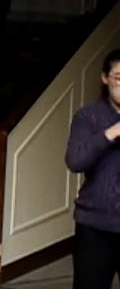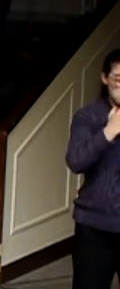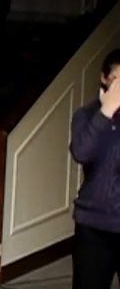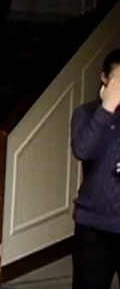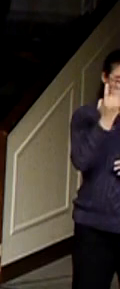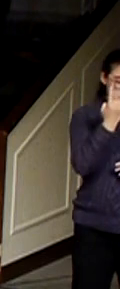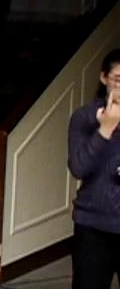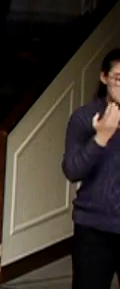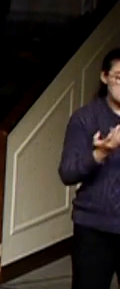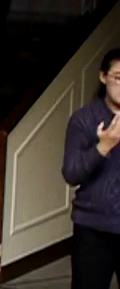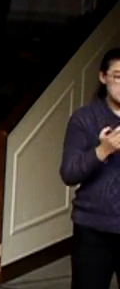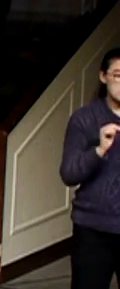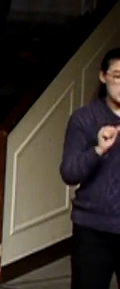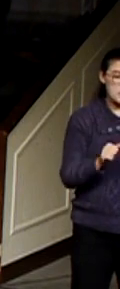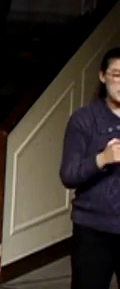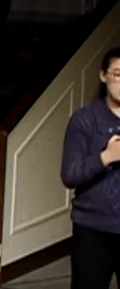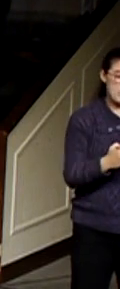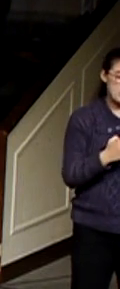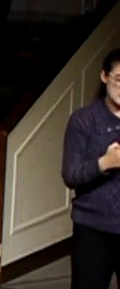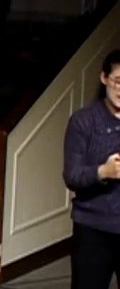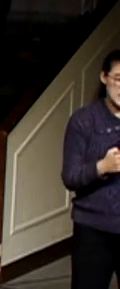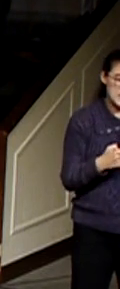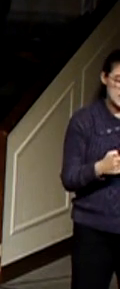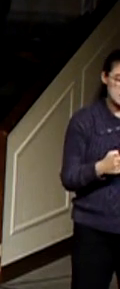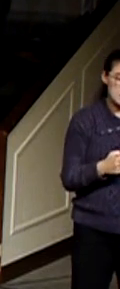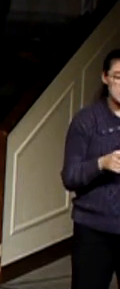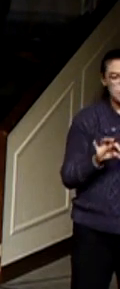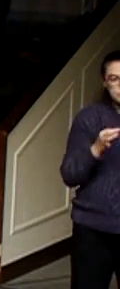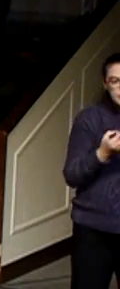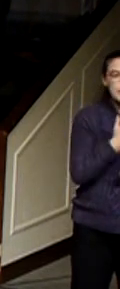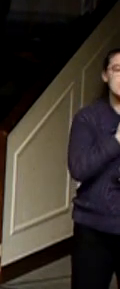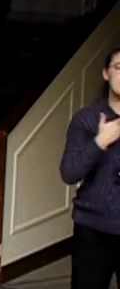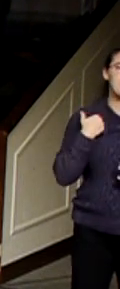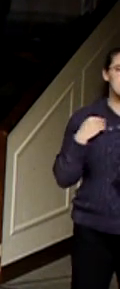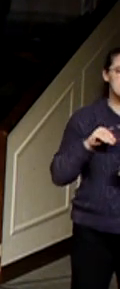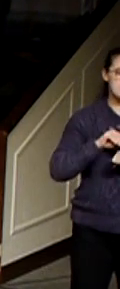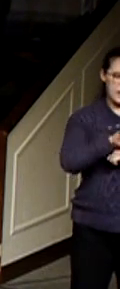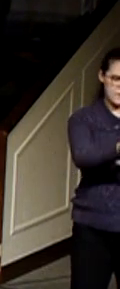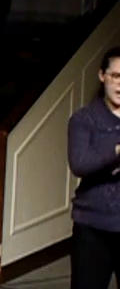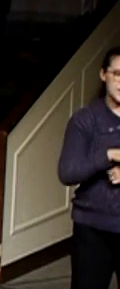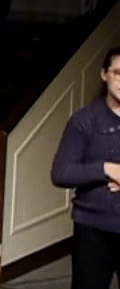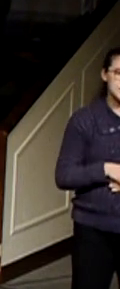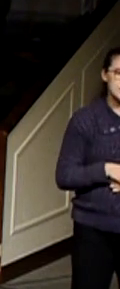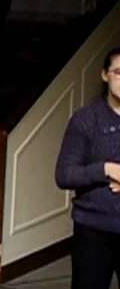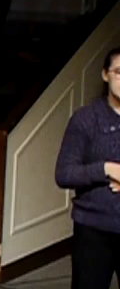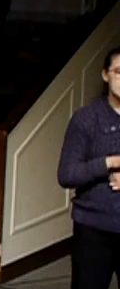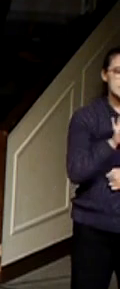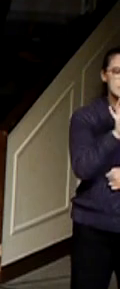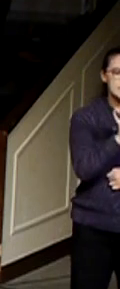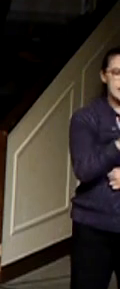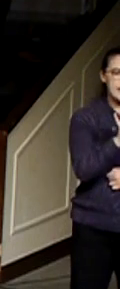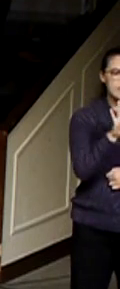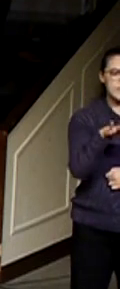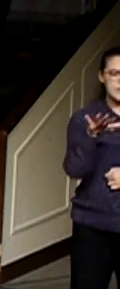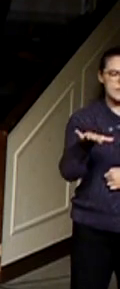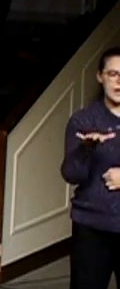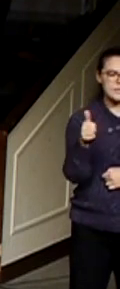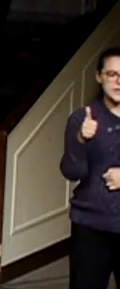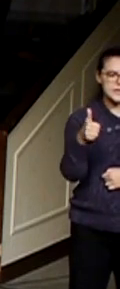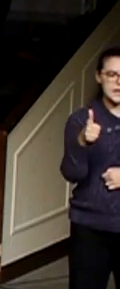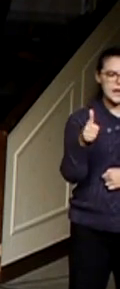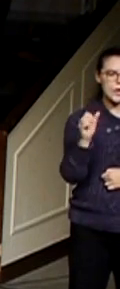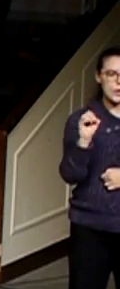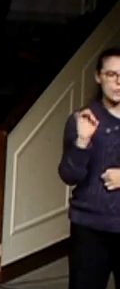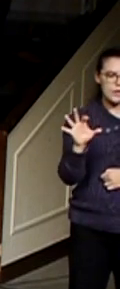to be a representative of the family members who have been affected. So that's 9:55 to 10:05 on Wednesday